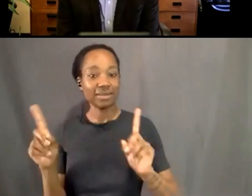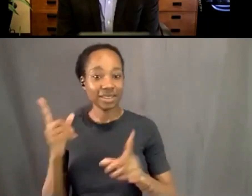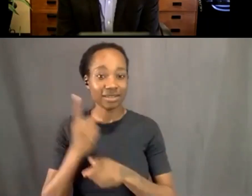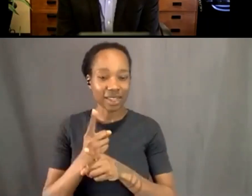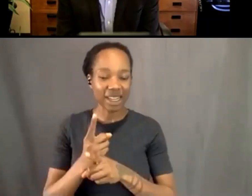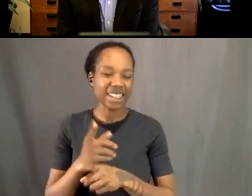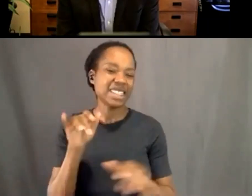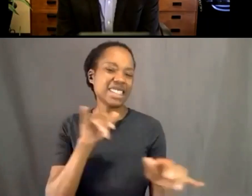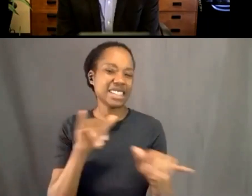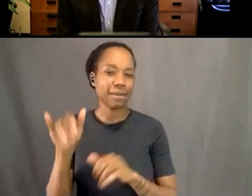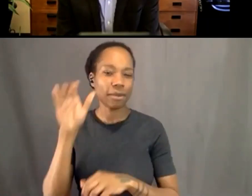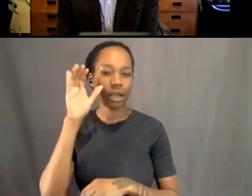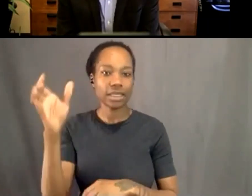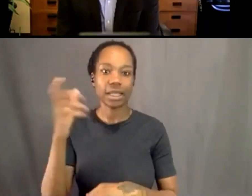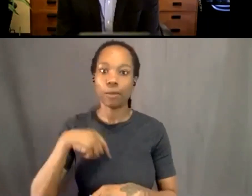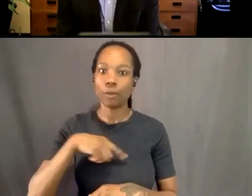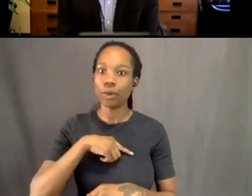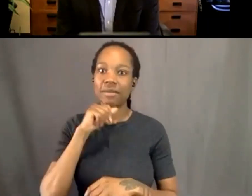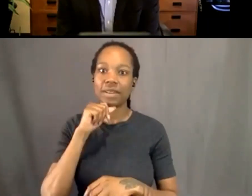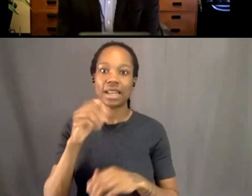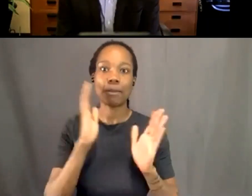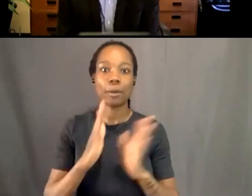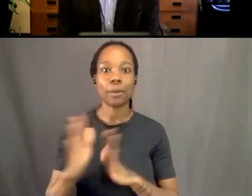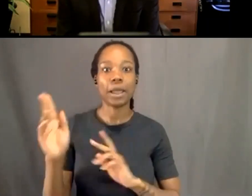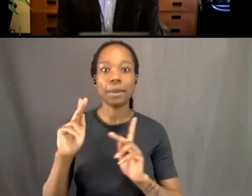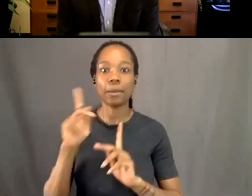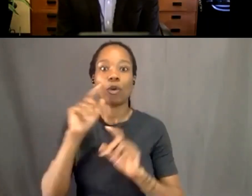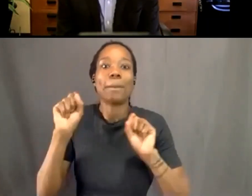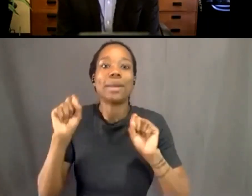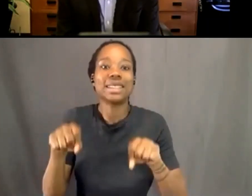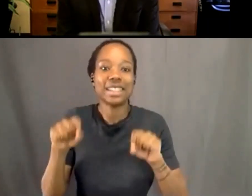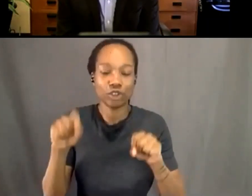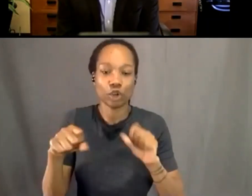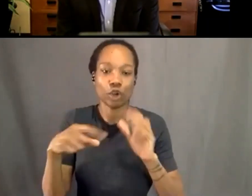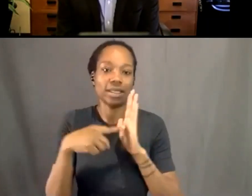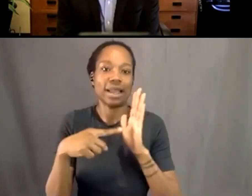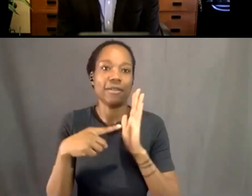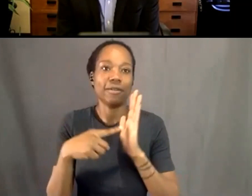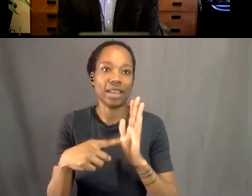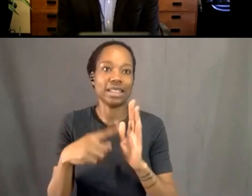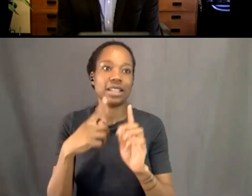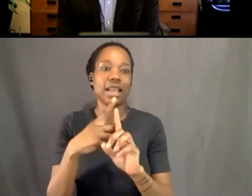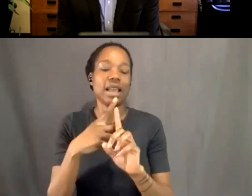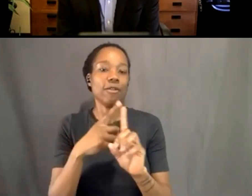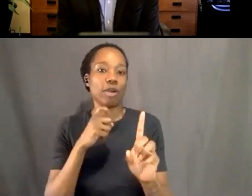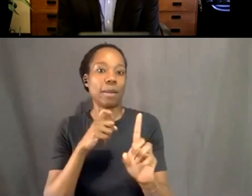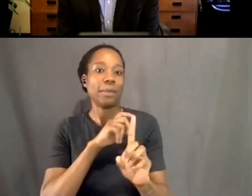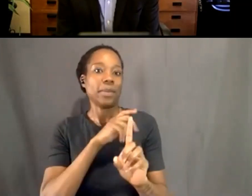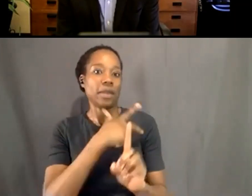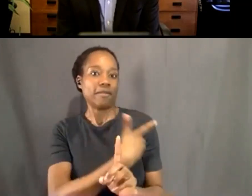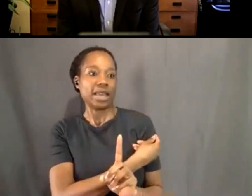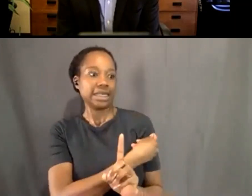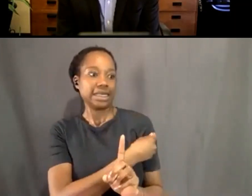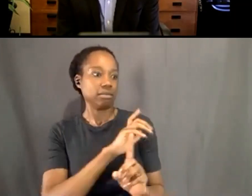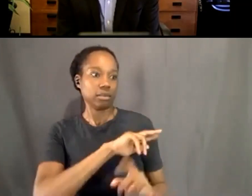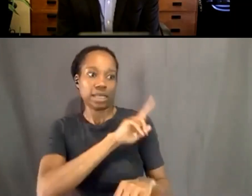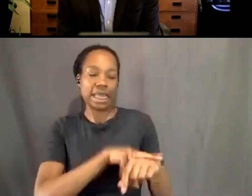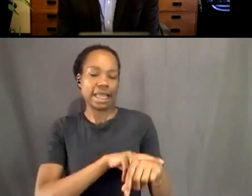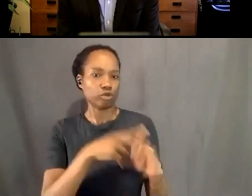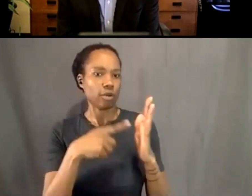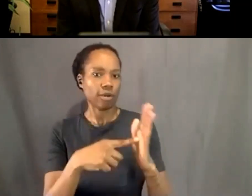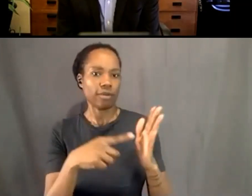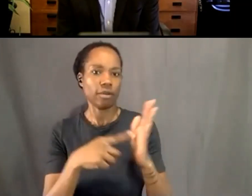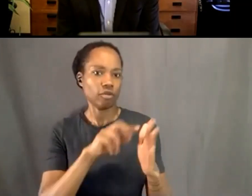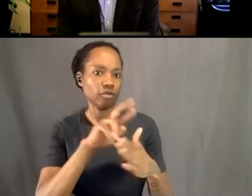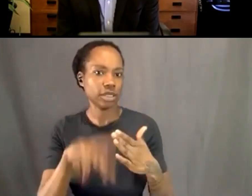job of preparing people for the potential side effects that come just as a natural result of having a vaccine. And so by the time people